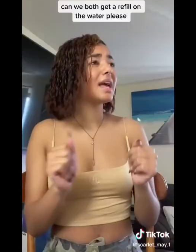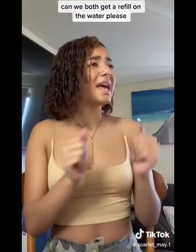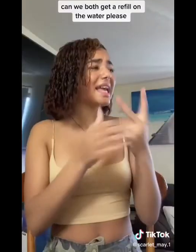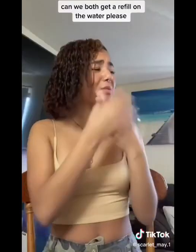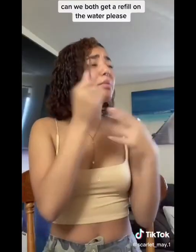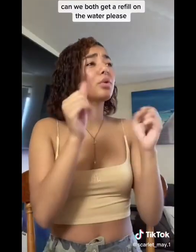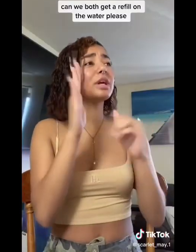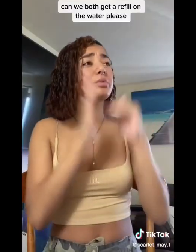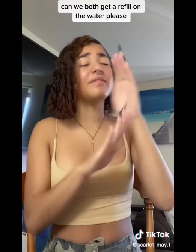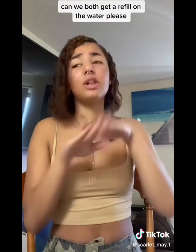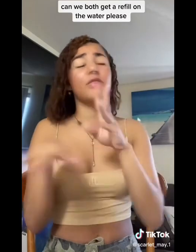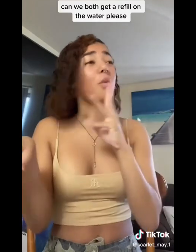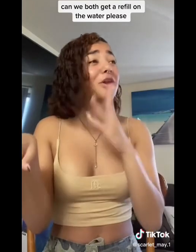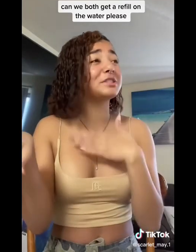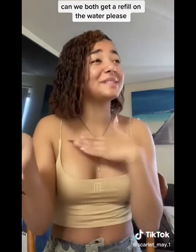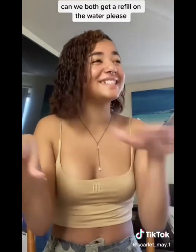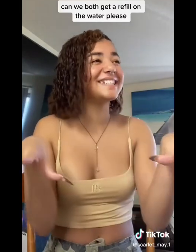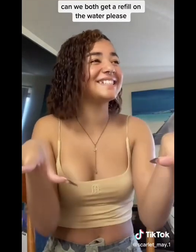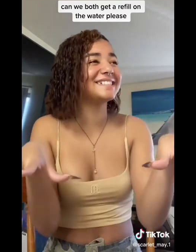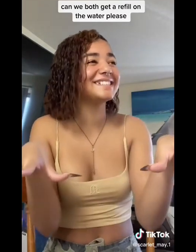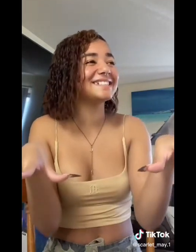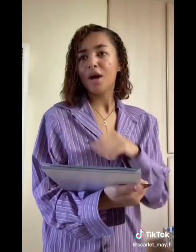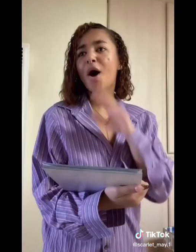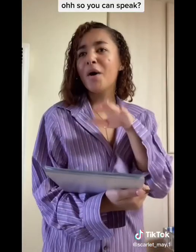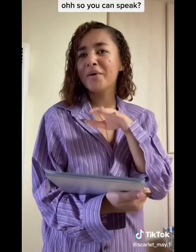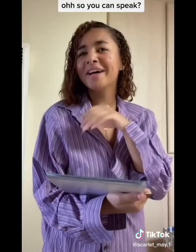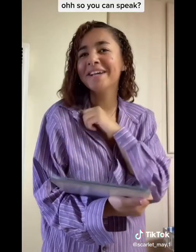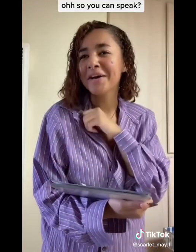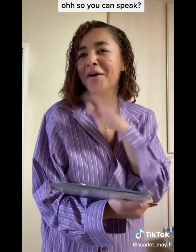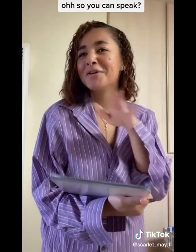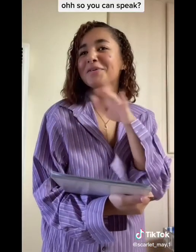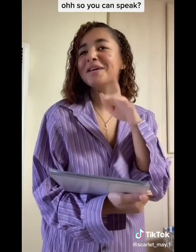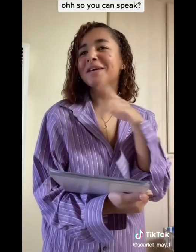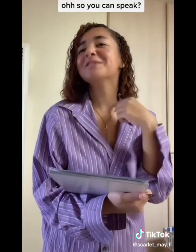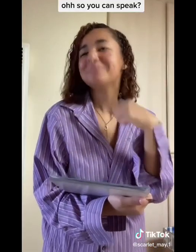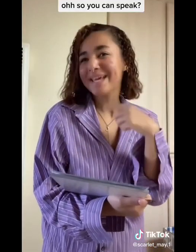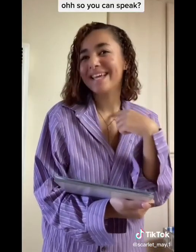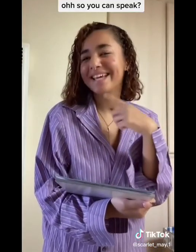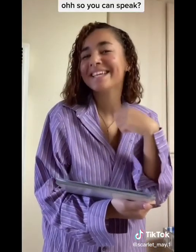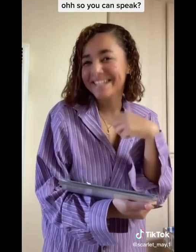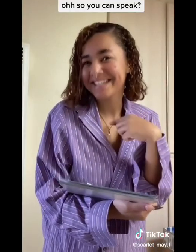Can we both get a refill on the waters, please? Oh, you speak.